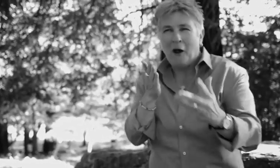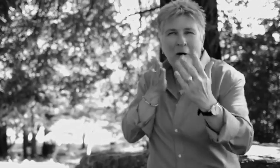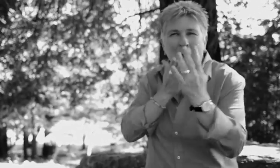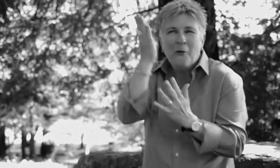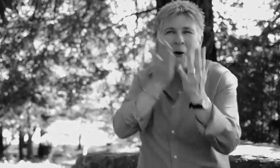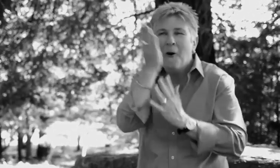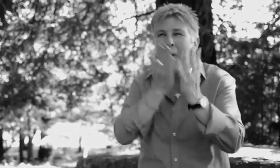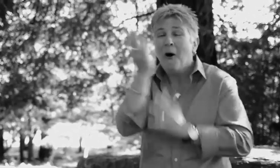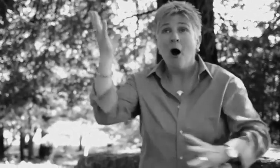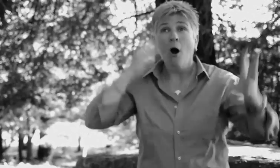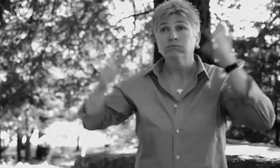of our glory